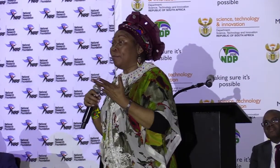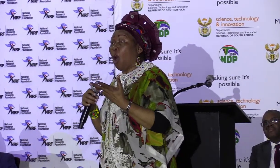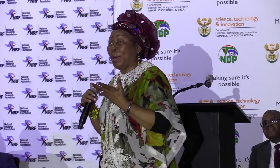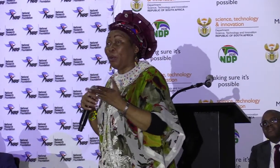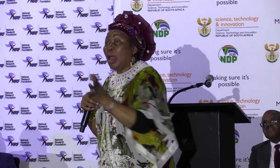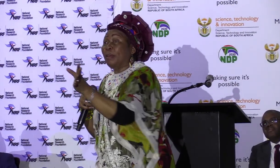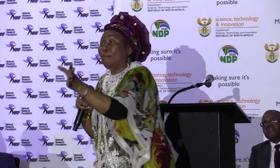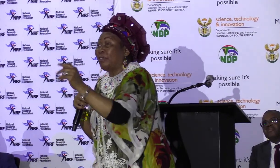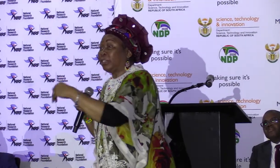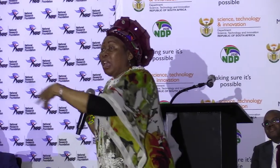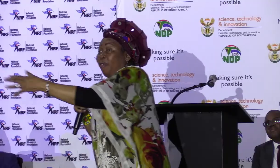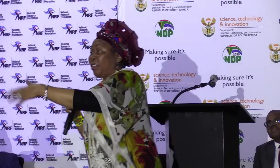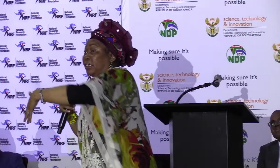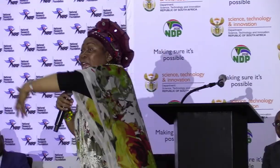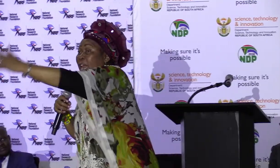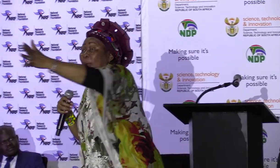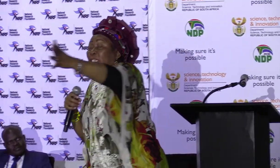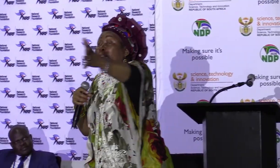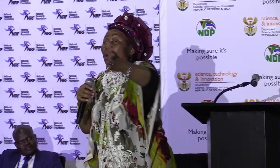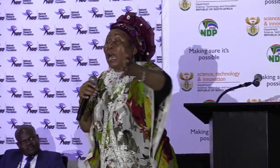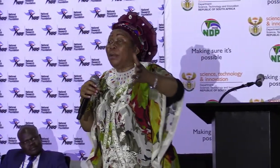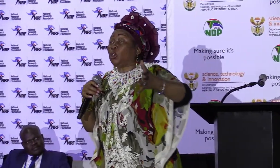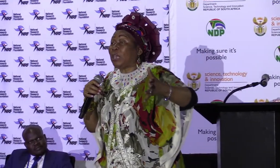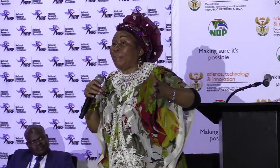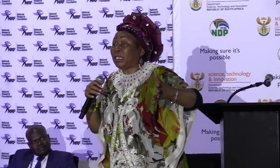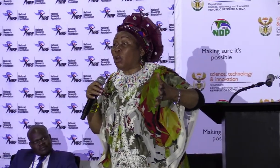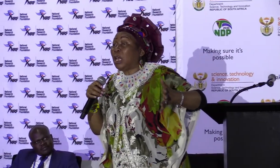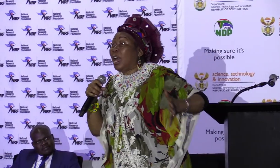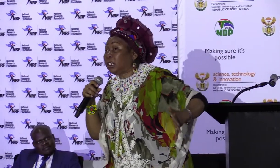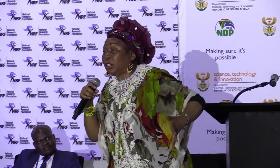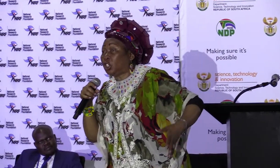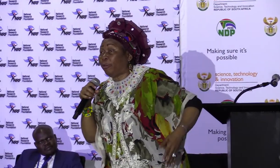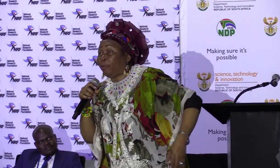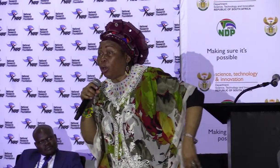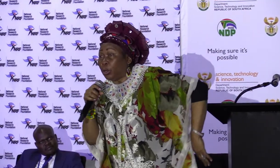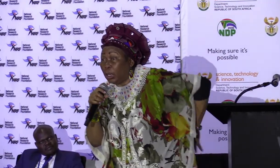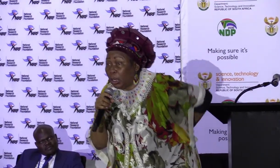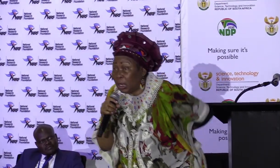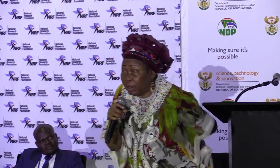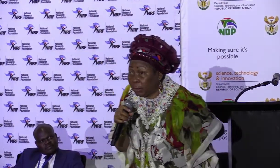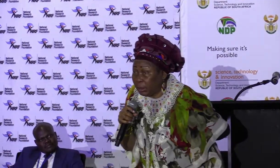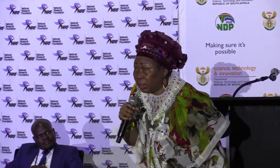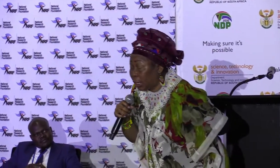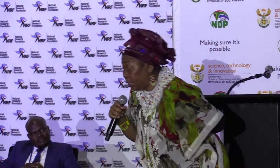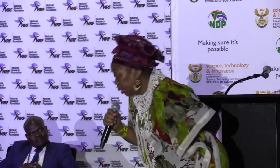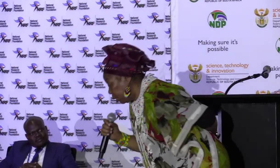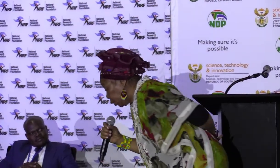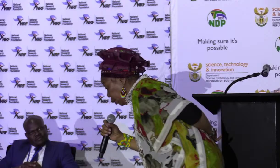And more people, mothers, fathers, neighbors, they were coming to Temba's house until the chief followed.